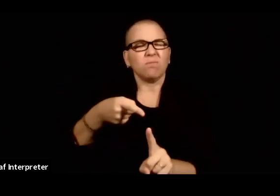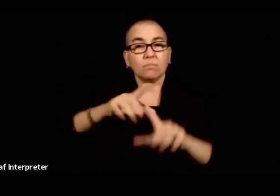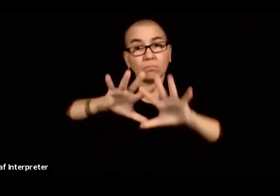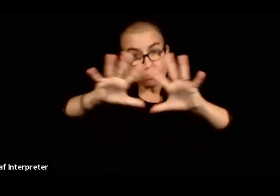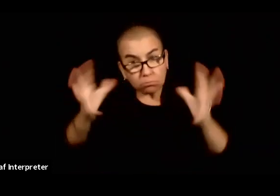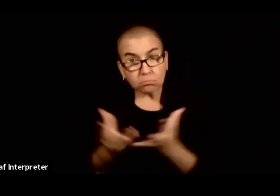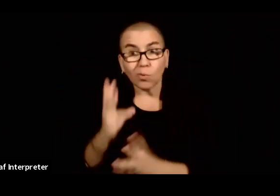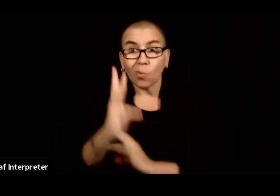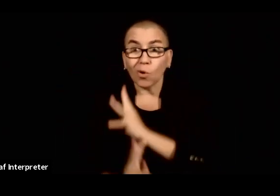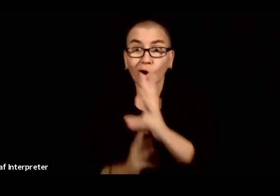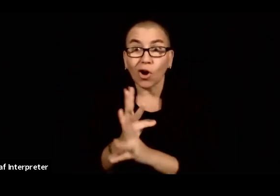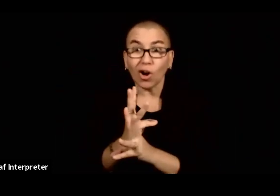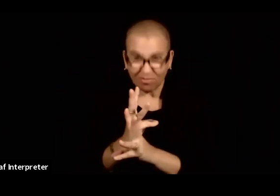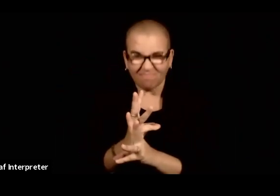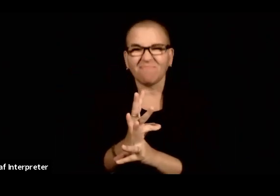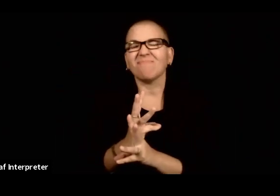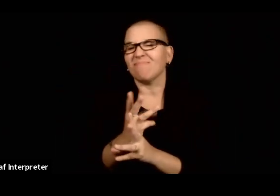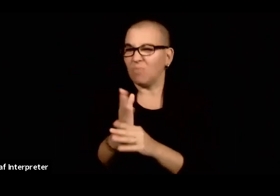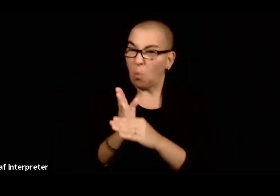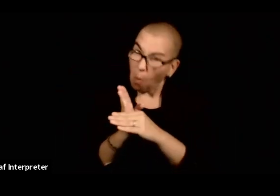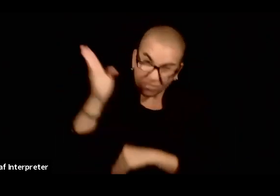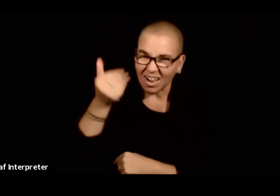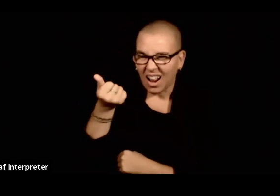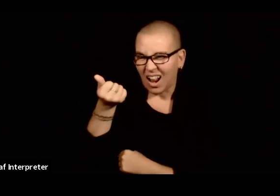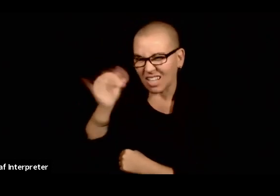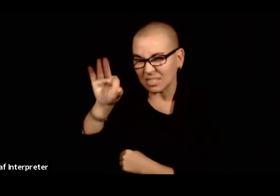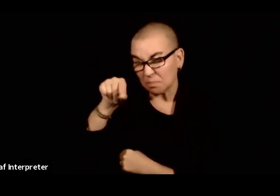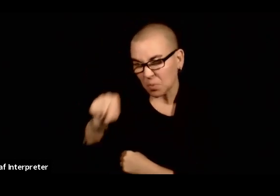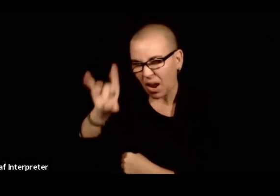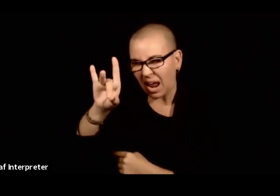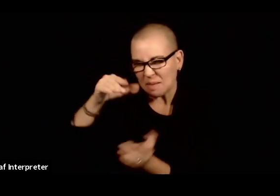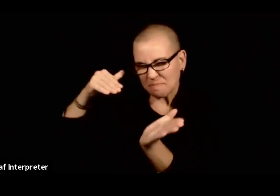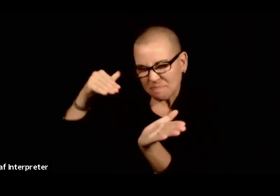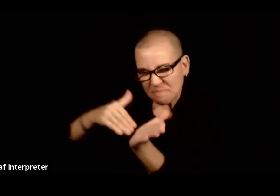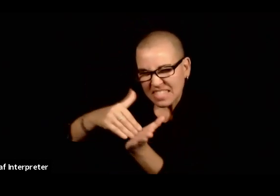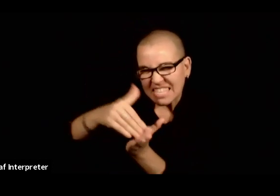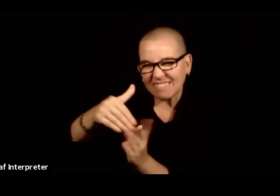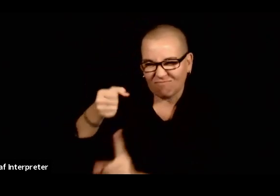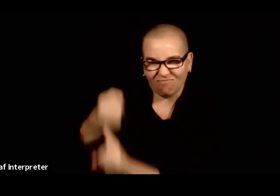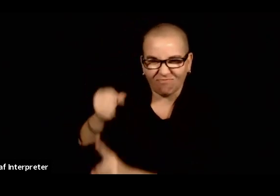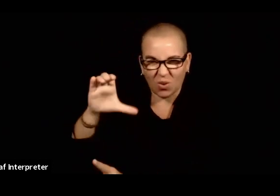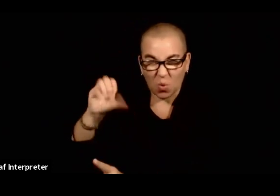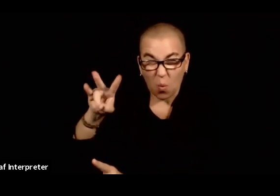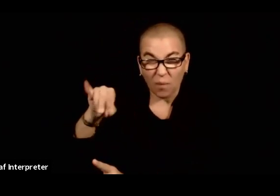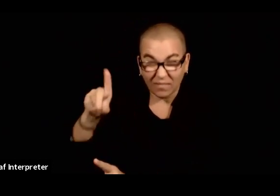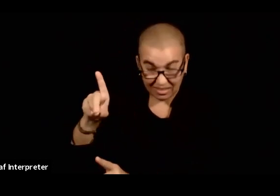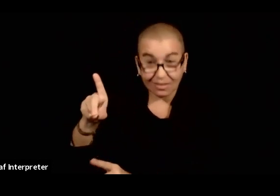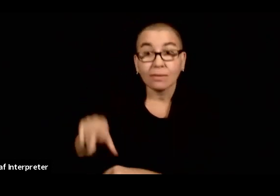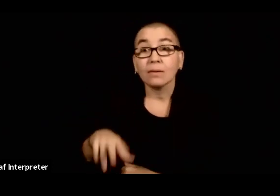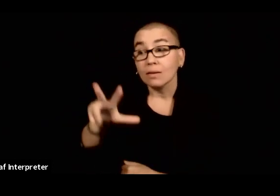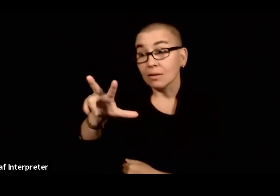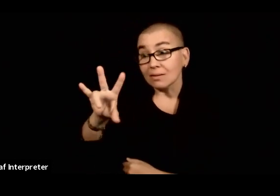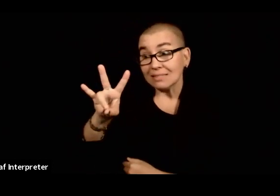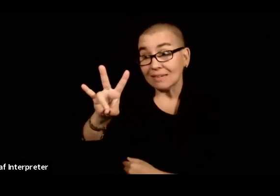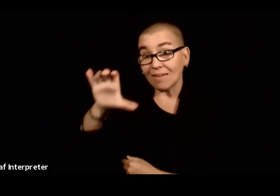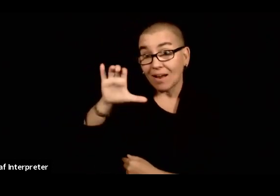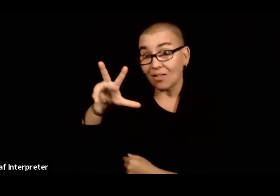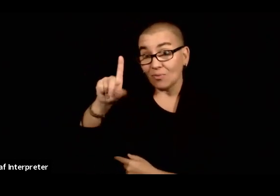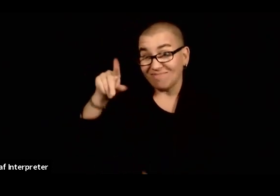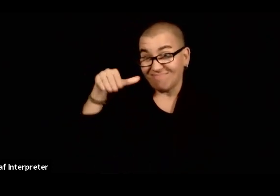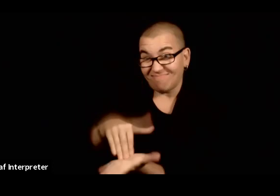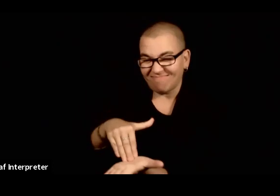19.8 million cases and 731,000 deaths from COVID-19. The United States, as of this